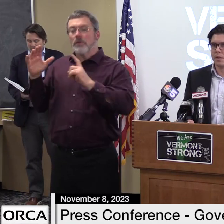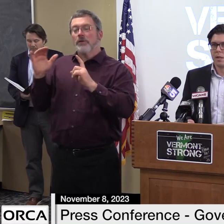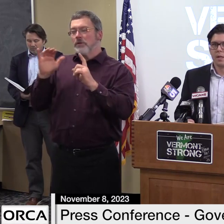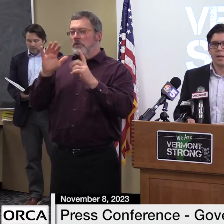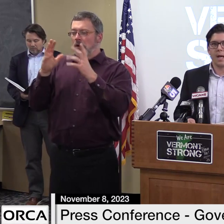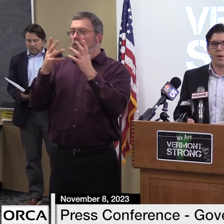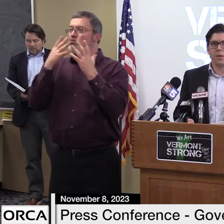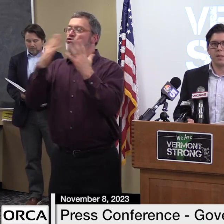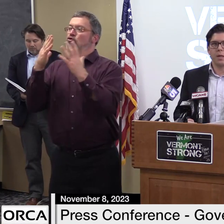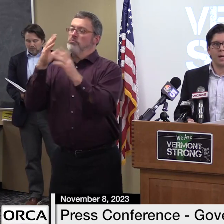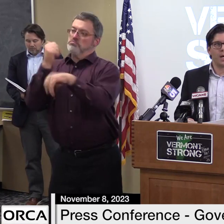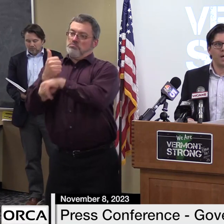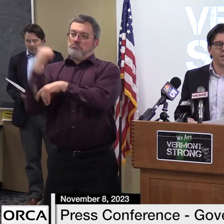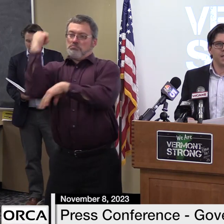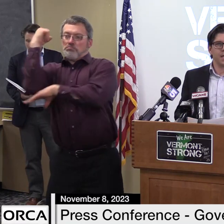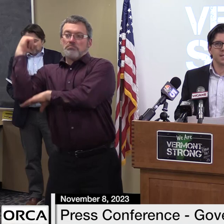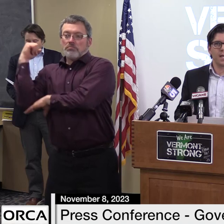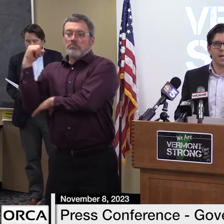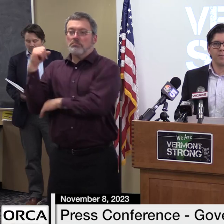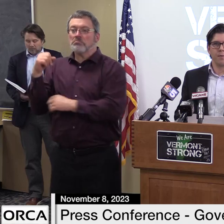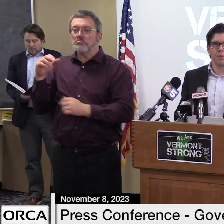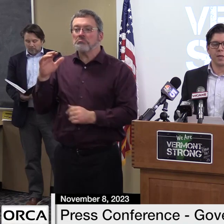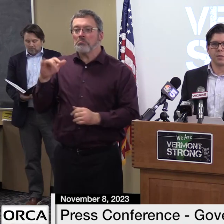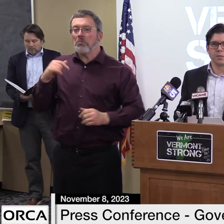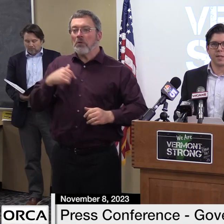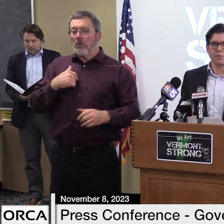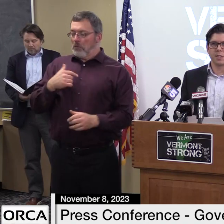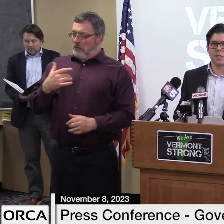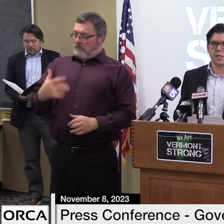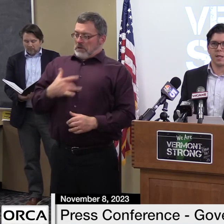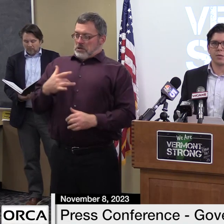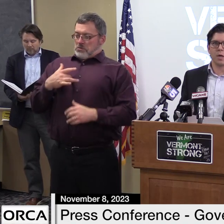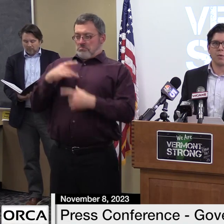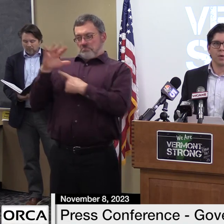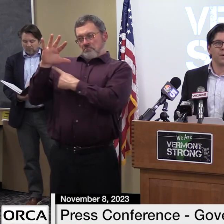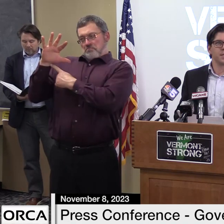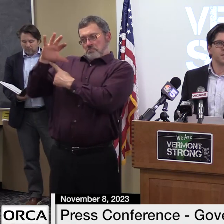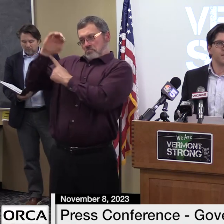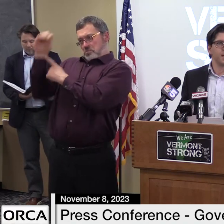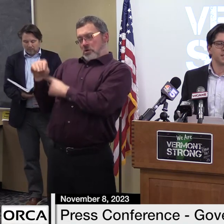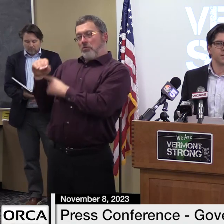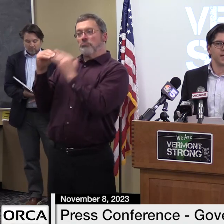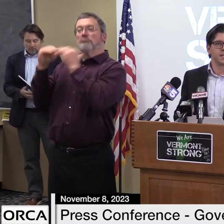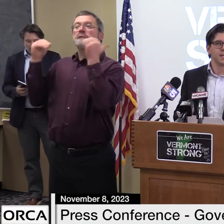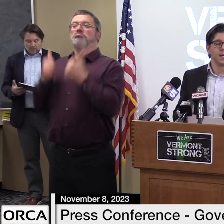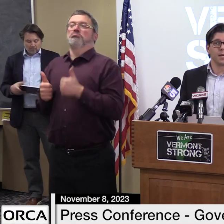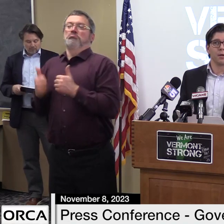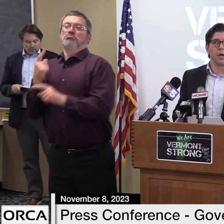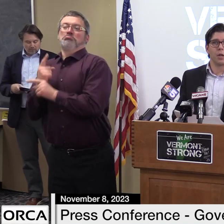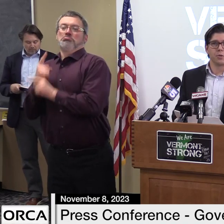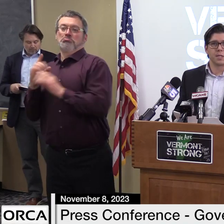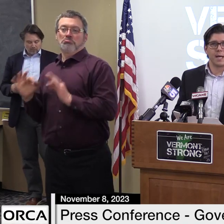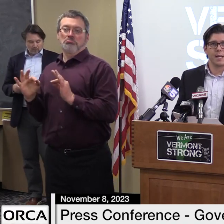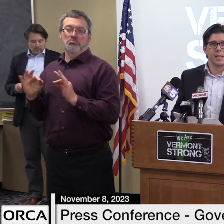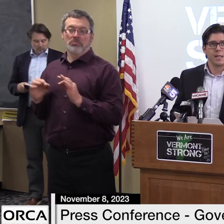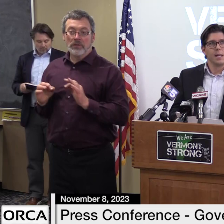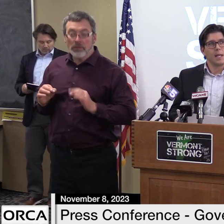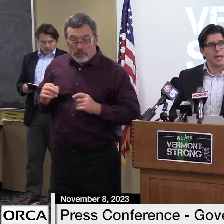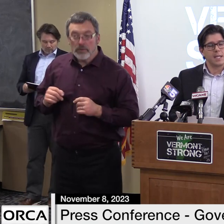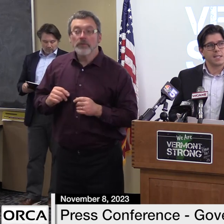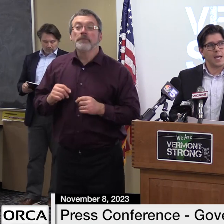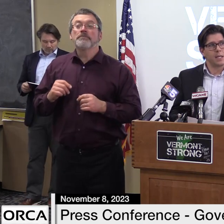market. Now, on the next slide, before we go to it, I'm just going to let you know we're going to see vacancy rates that are not close to